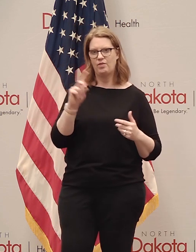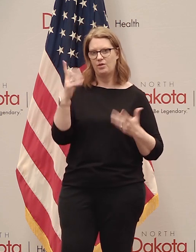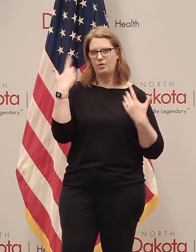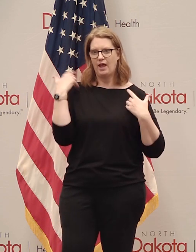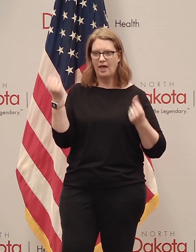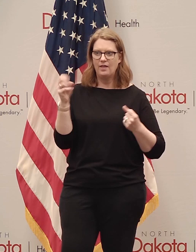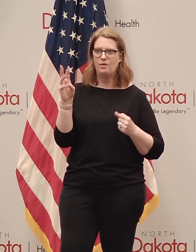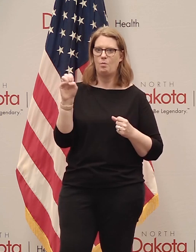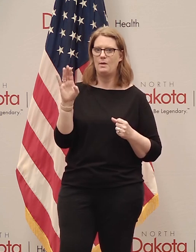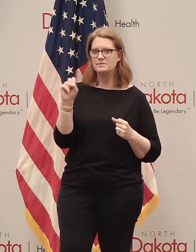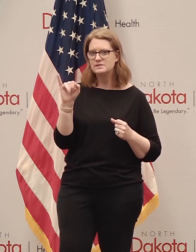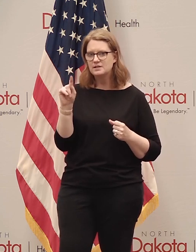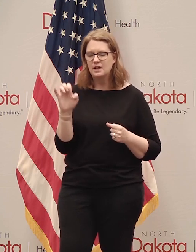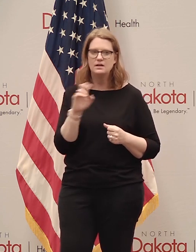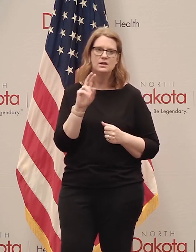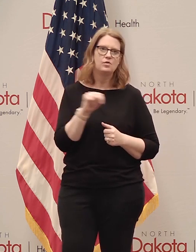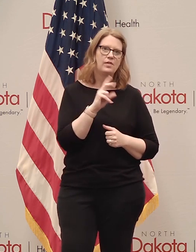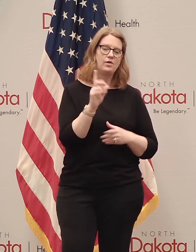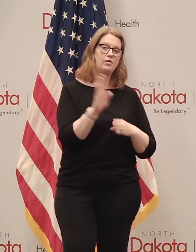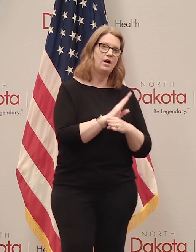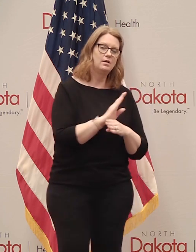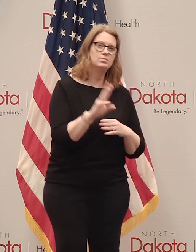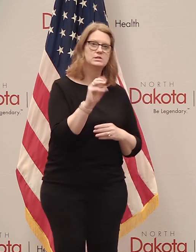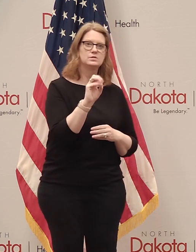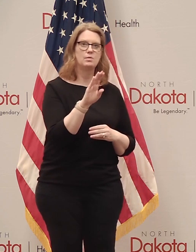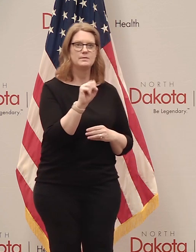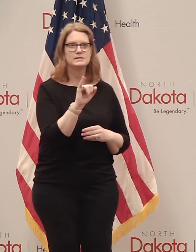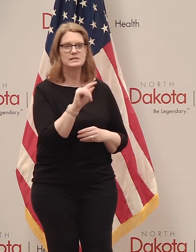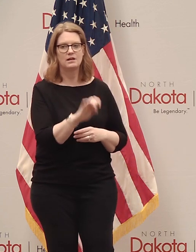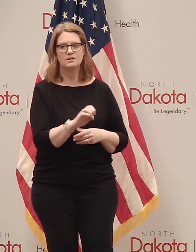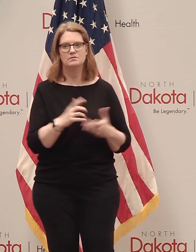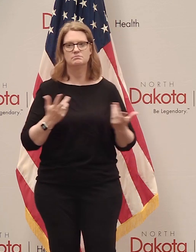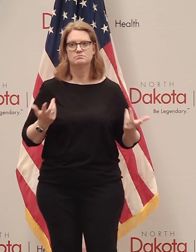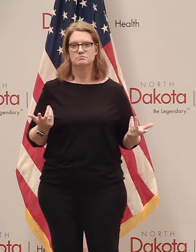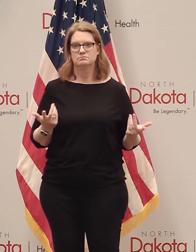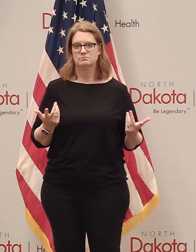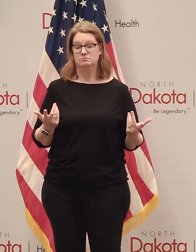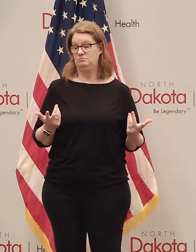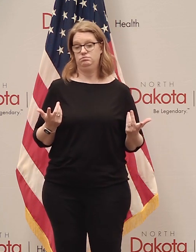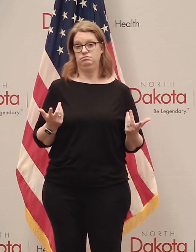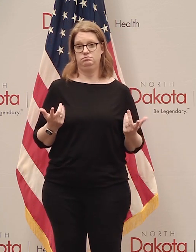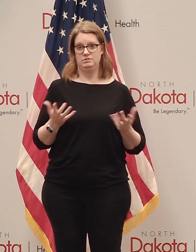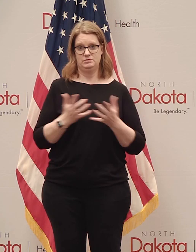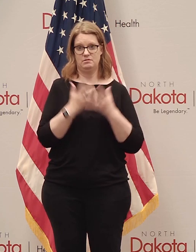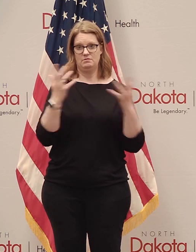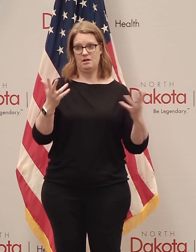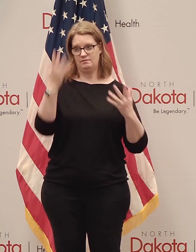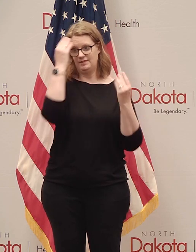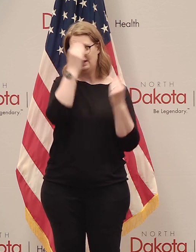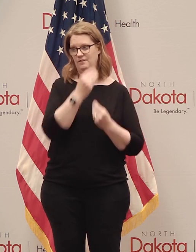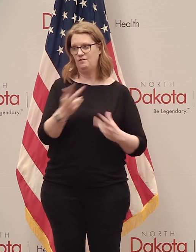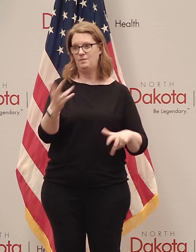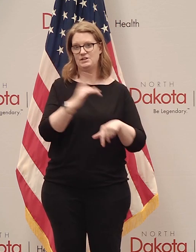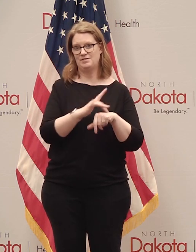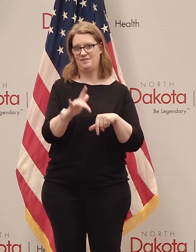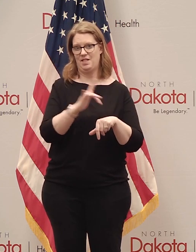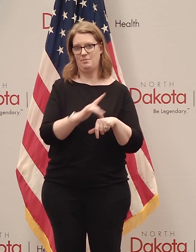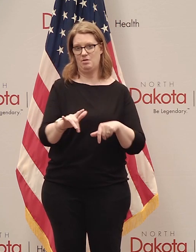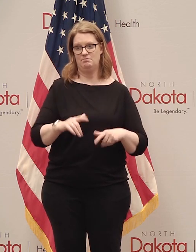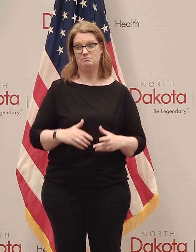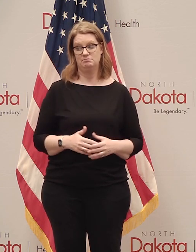Health website, the North Dakota Commerce website. There's enormous information, and we